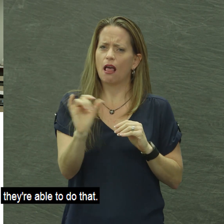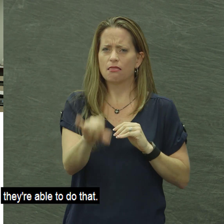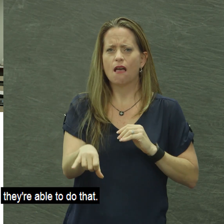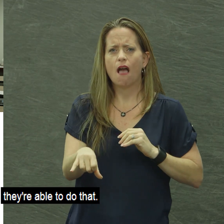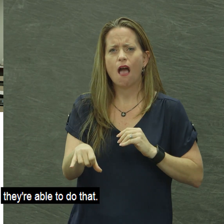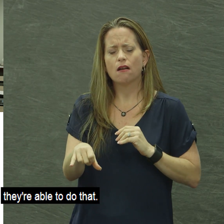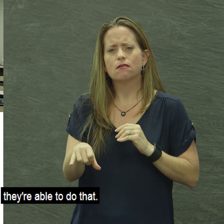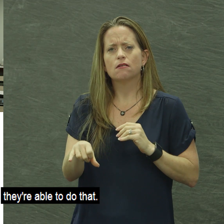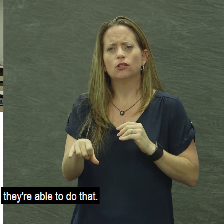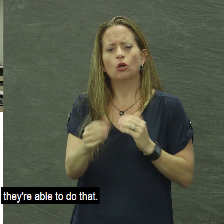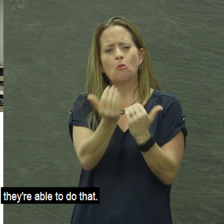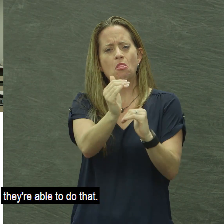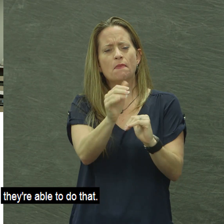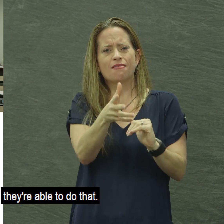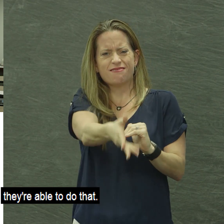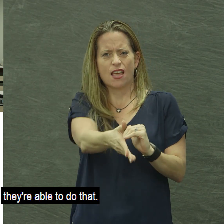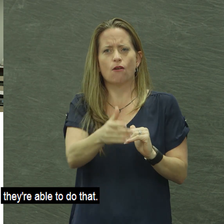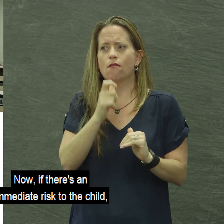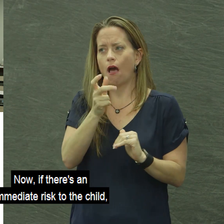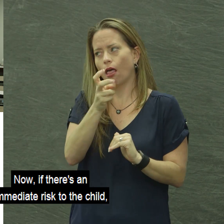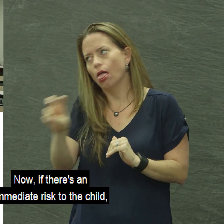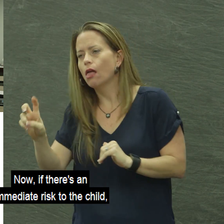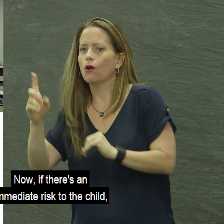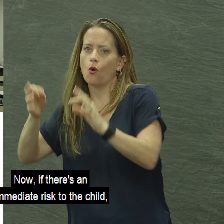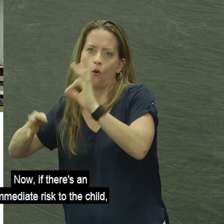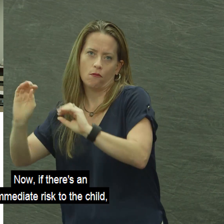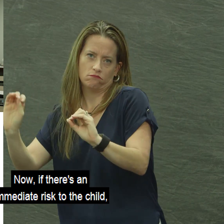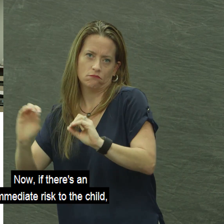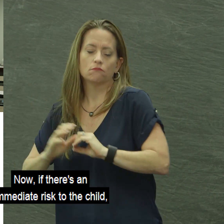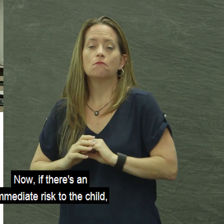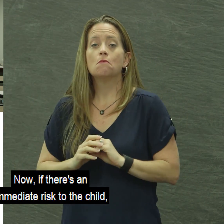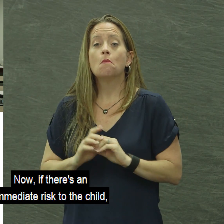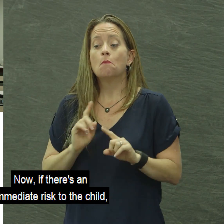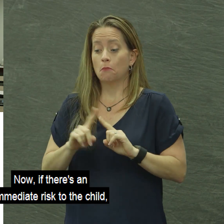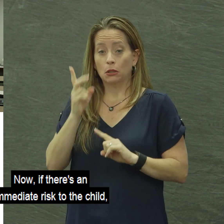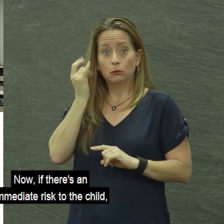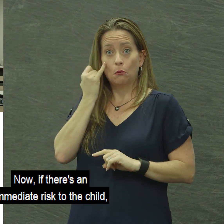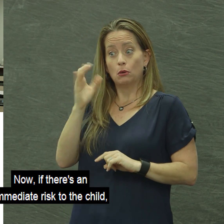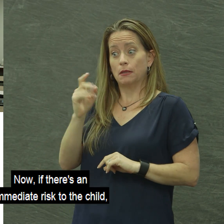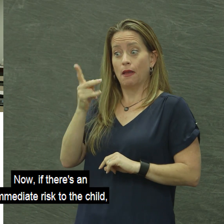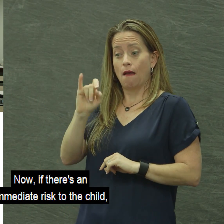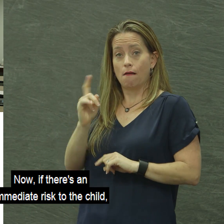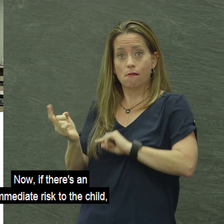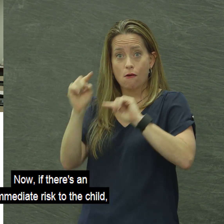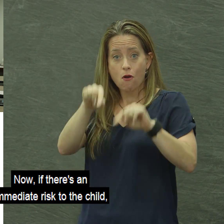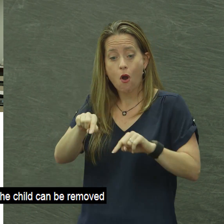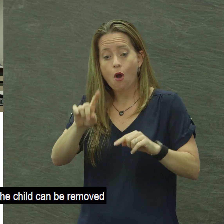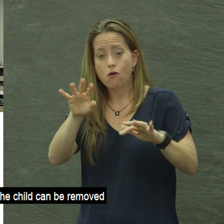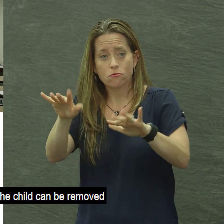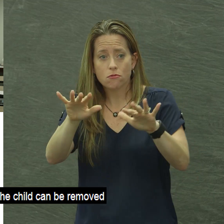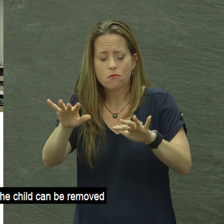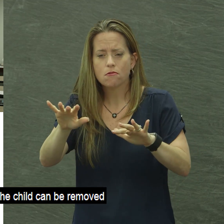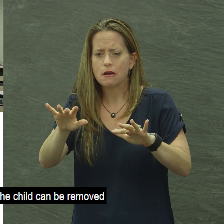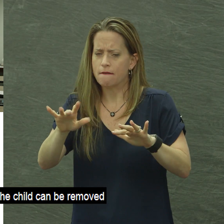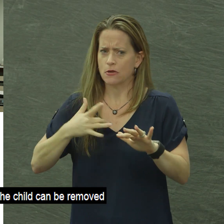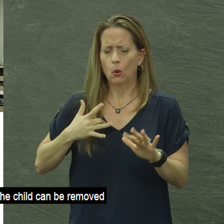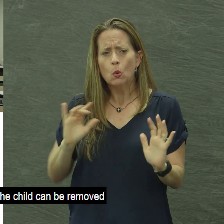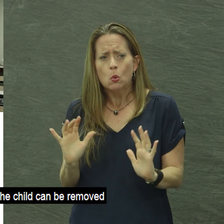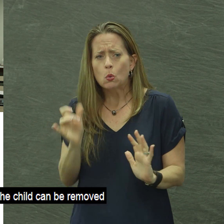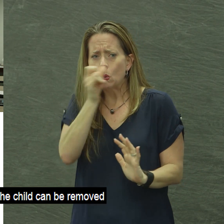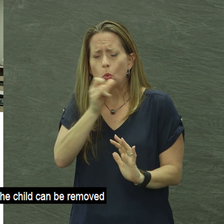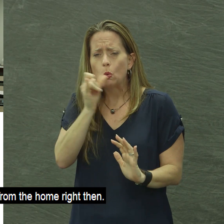They are able to do that. Now, if there's an immediate risk to the child can be